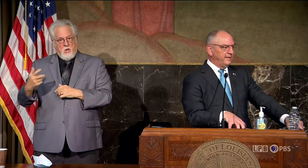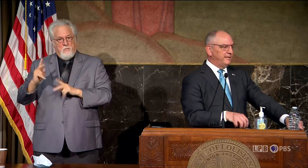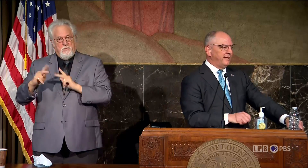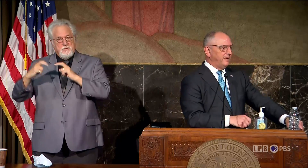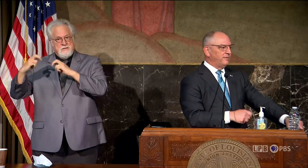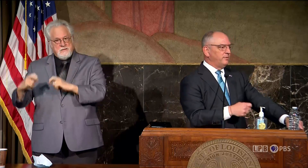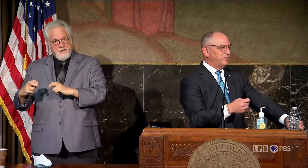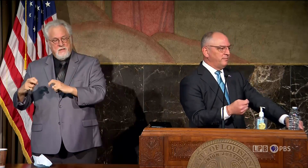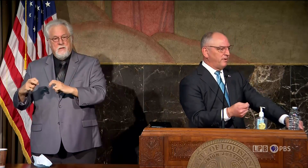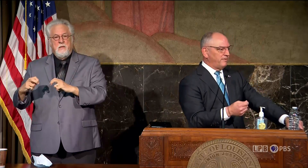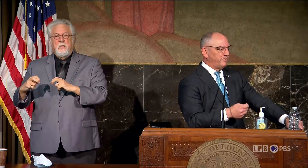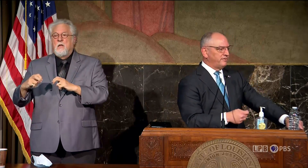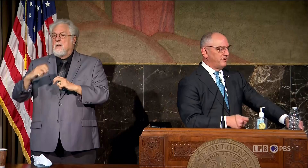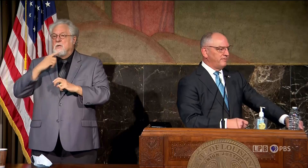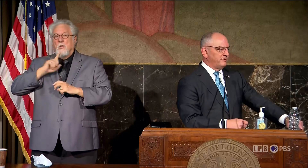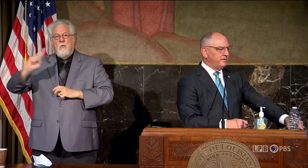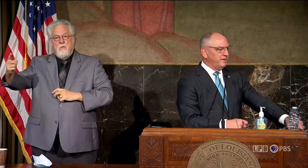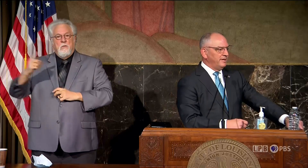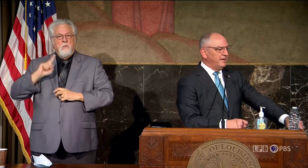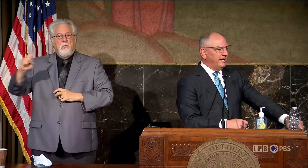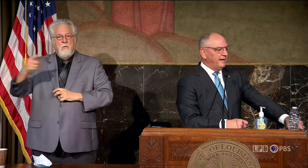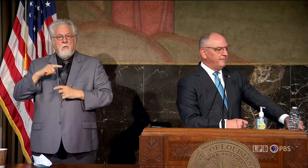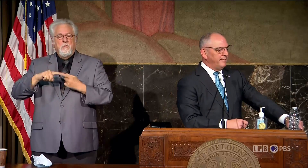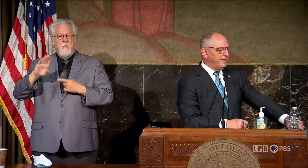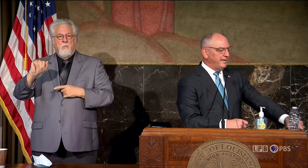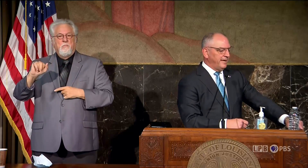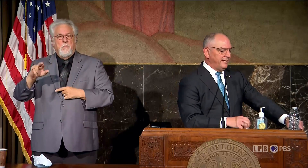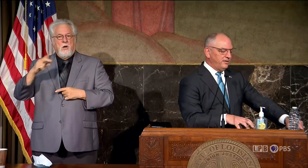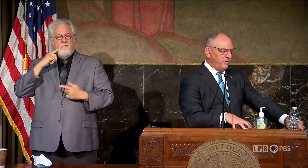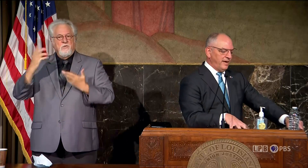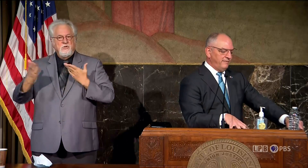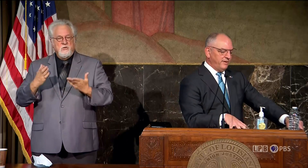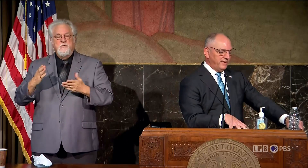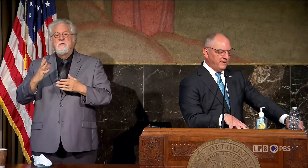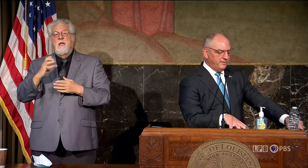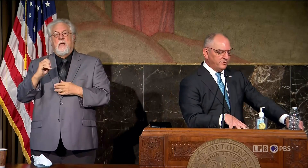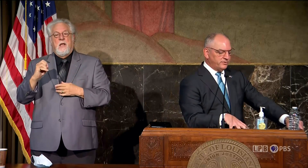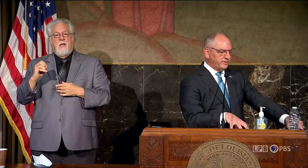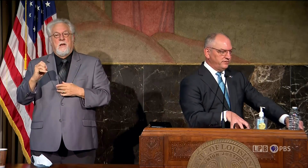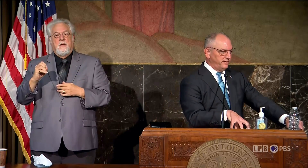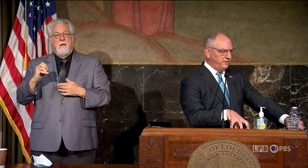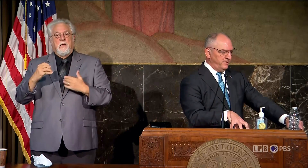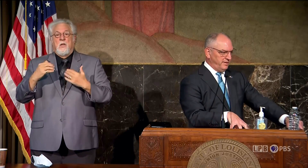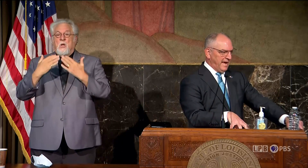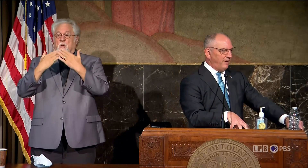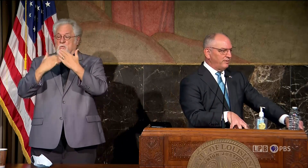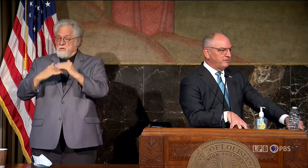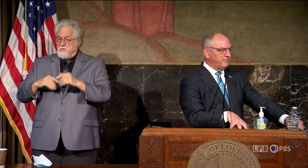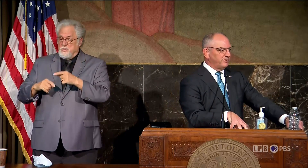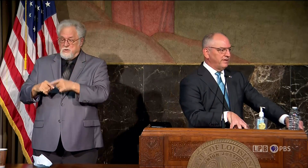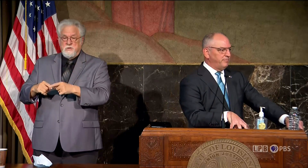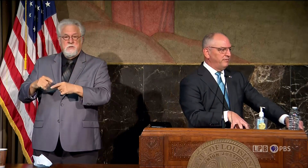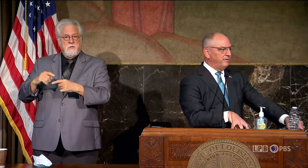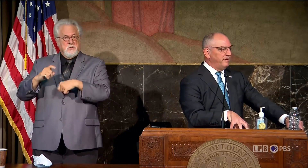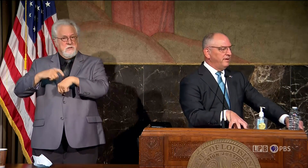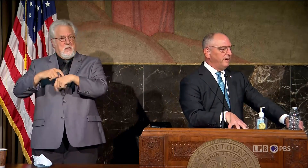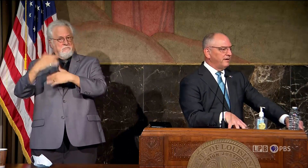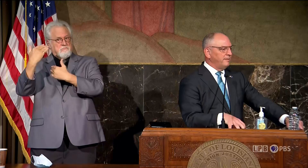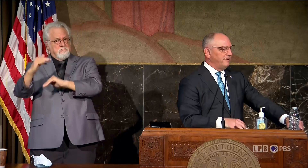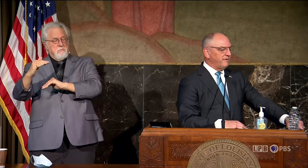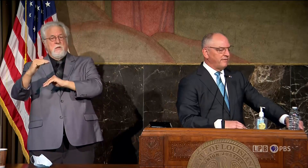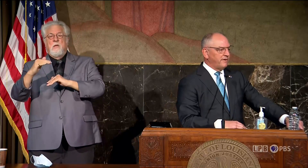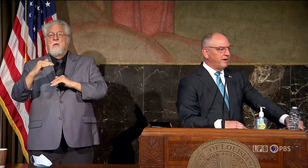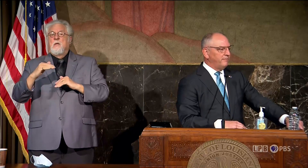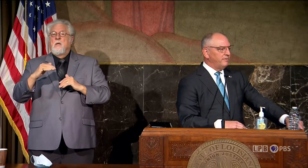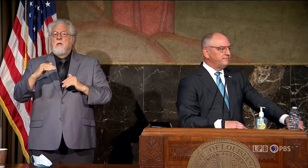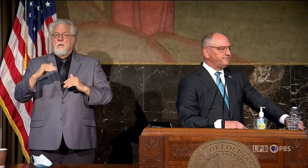seated, that they don't go to the bar for service, and that you have the restrictions in the hours, for example,